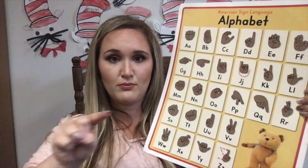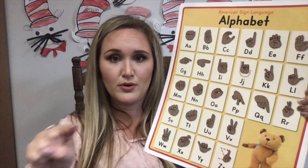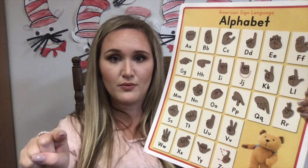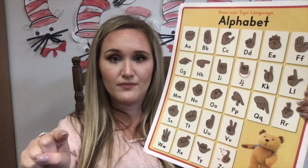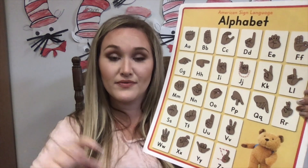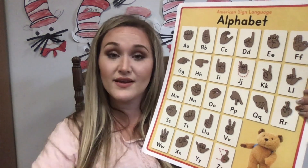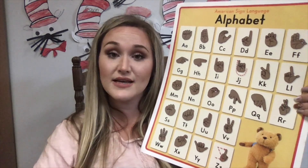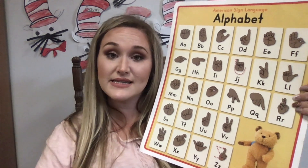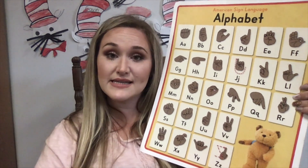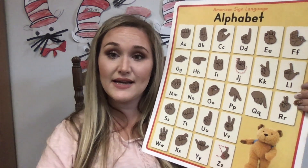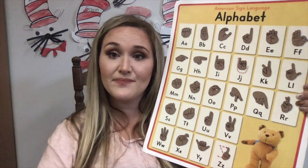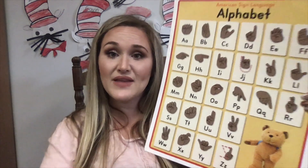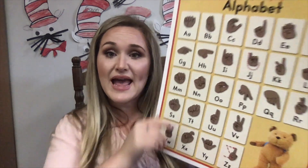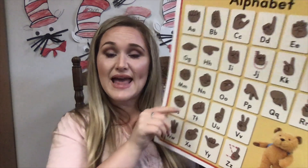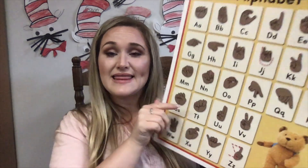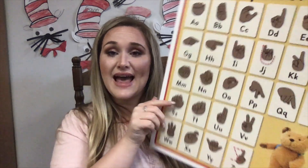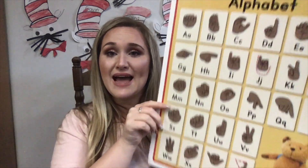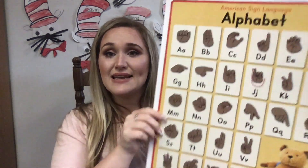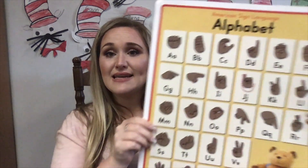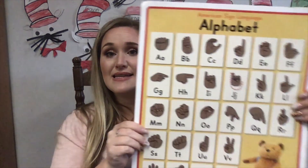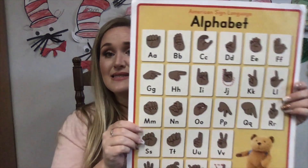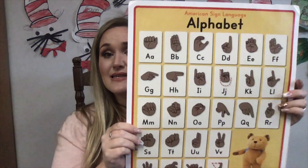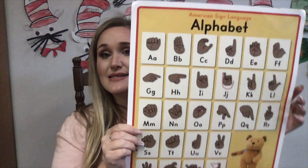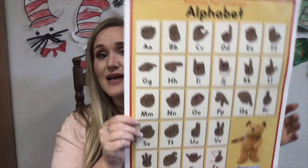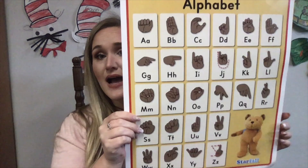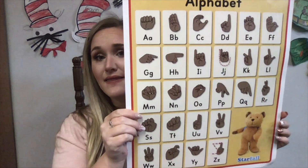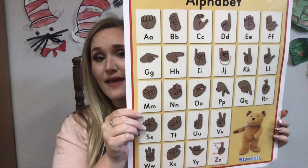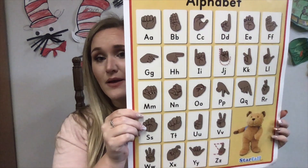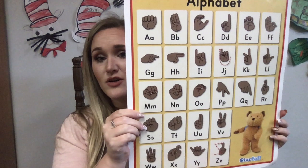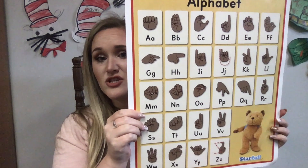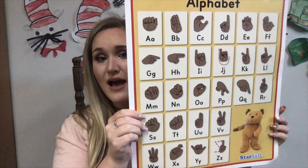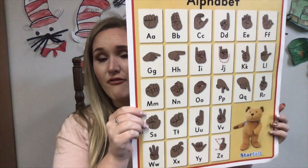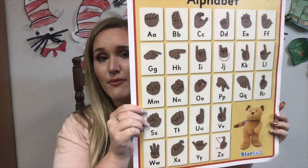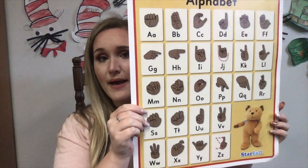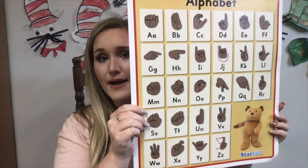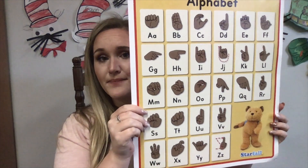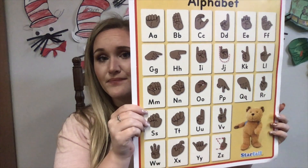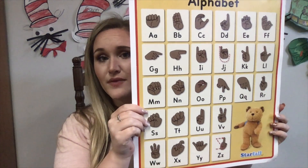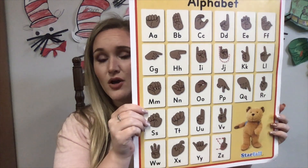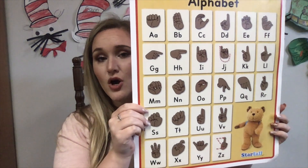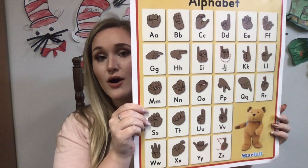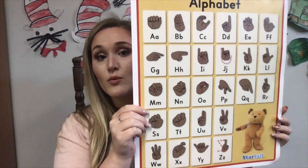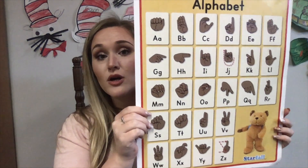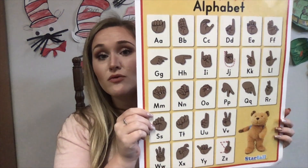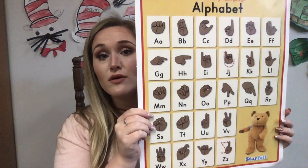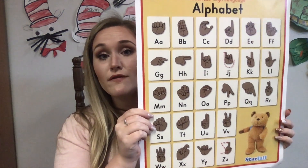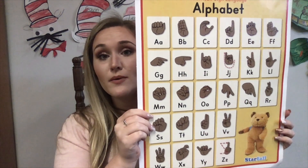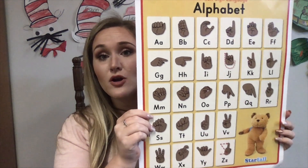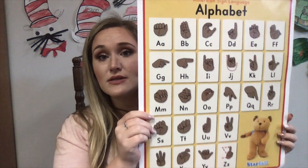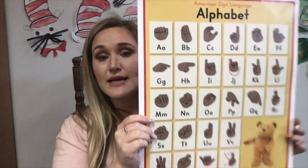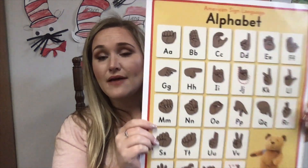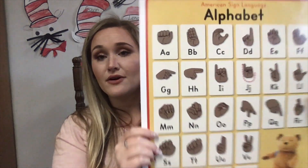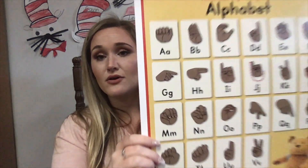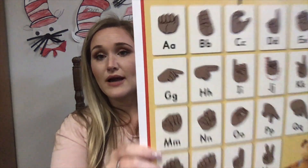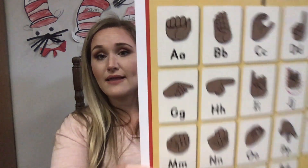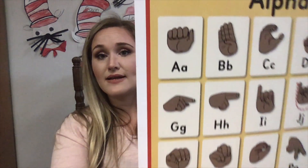bloop. See? And that is the sign language alphabet. All right, we're going to review it all together, okay? Let's